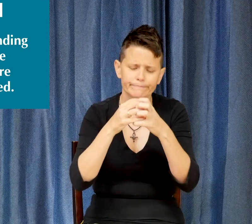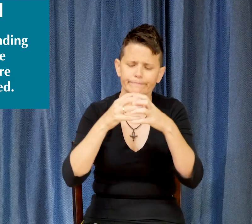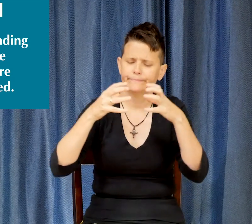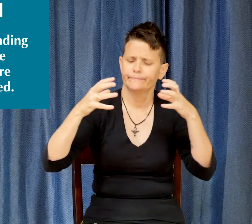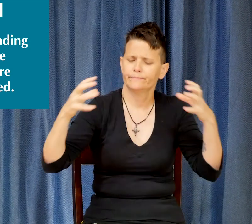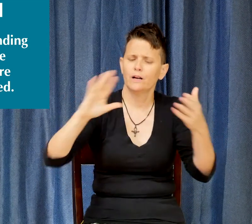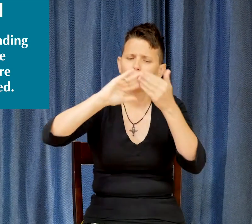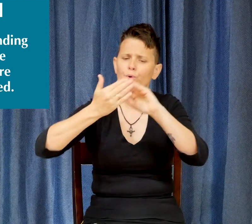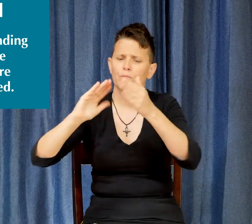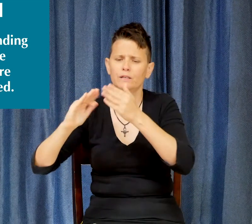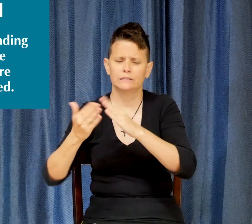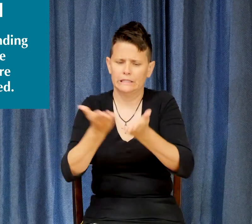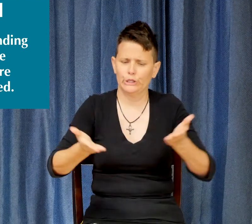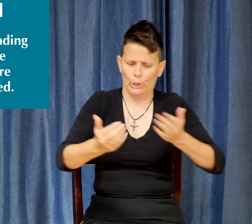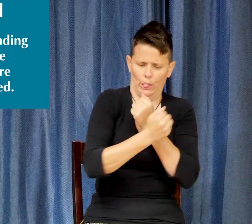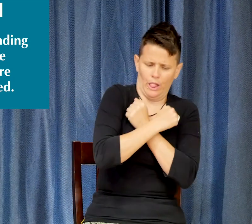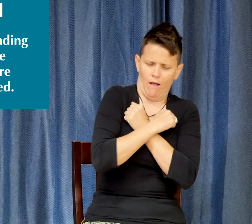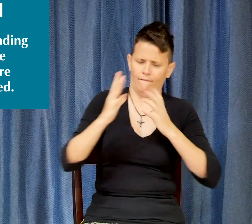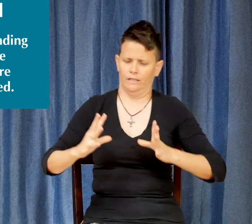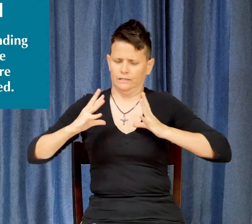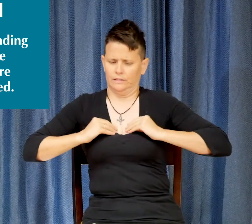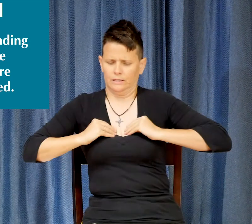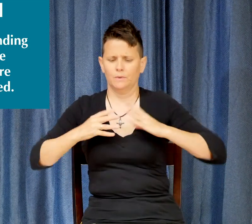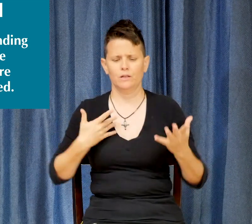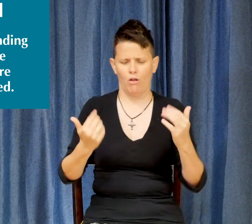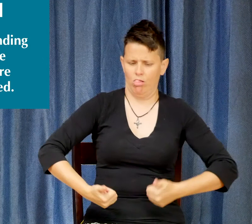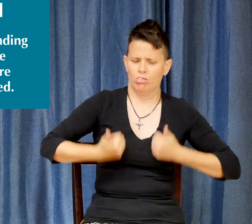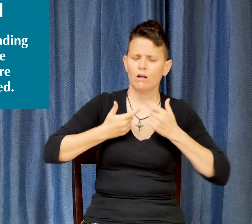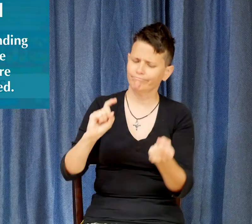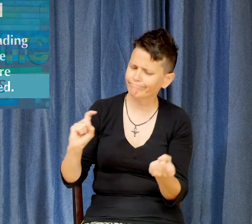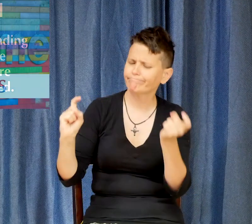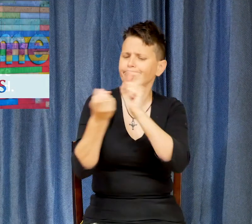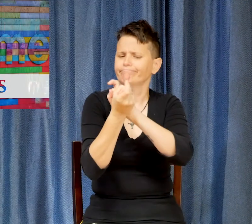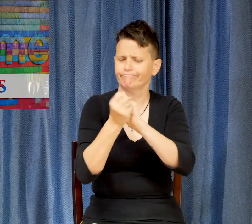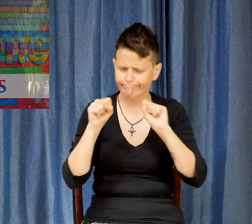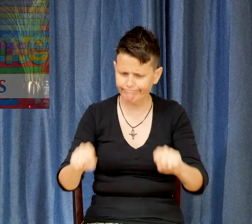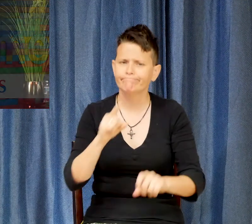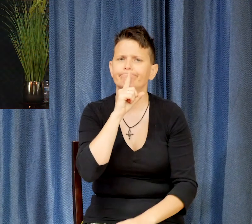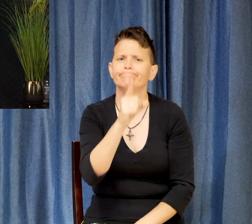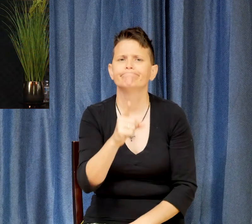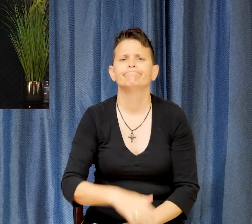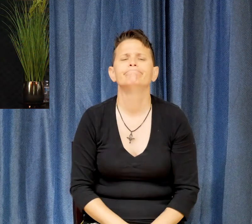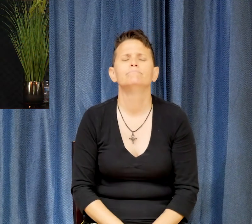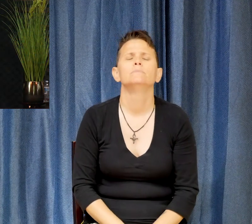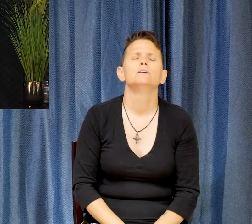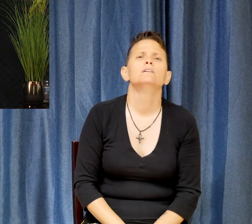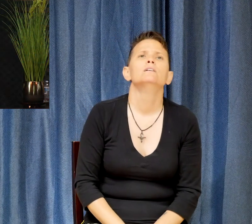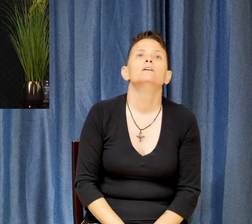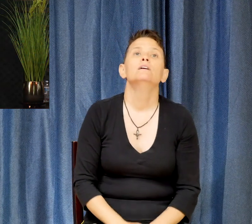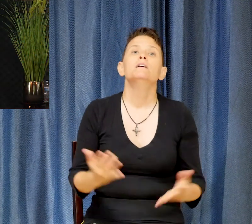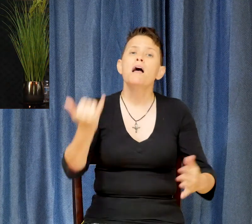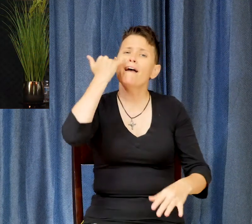of love and acceptance where lives are transformed. If you are joining us for the first